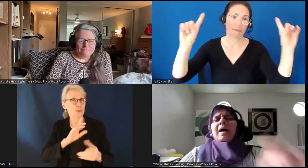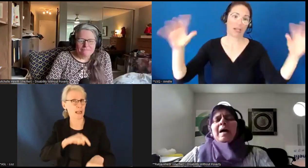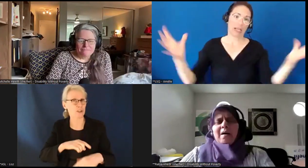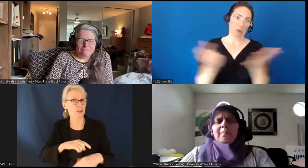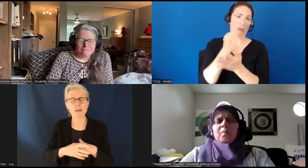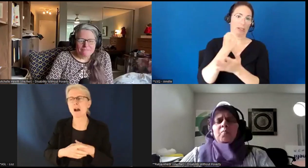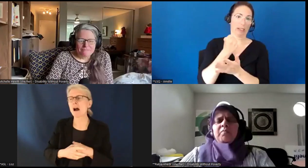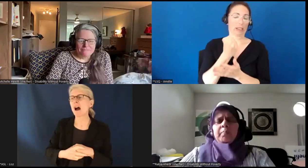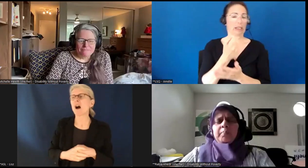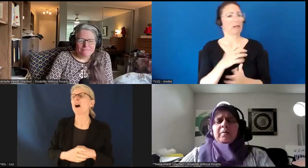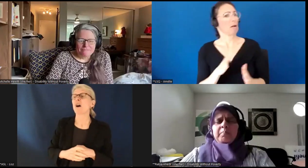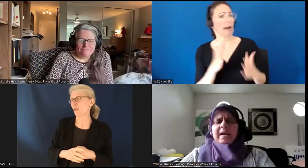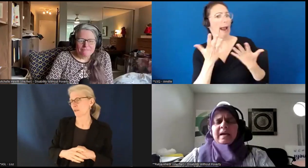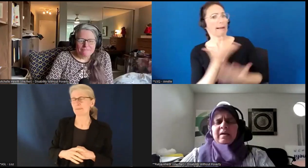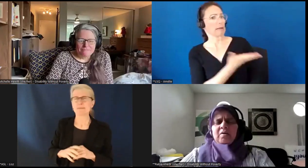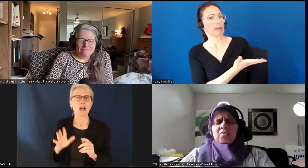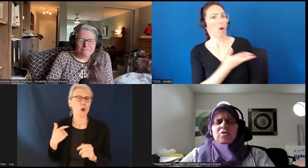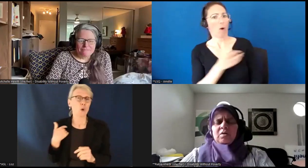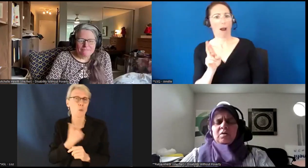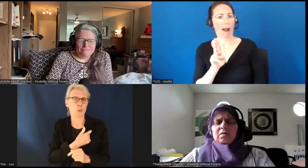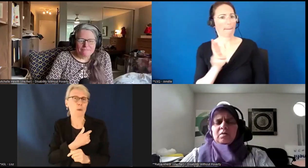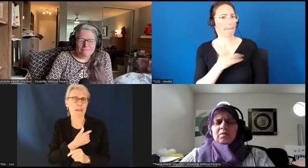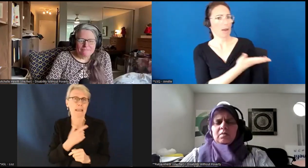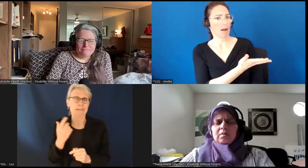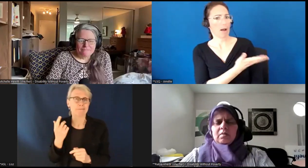Oh, we were prepared